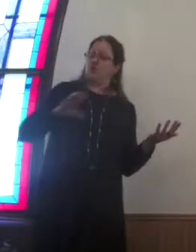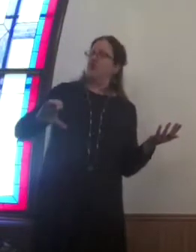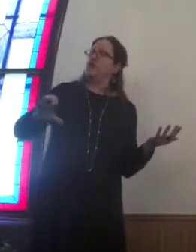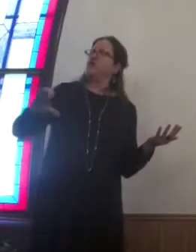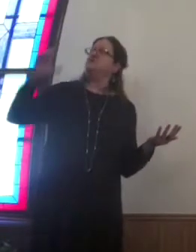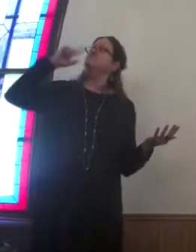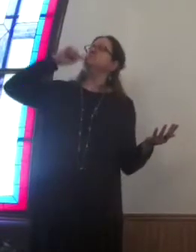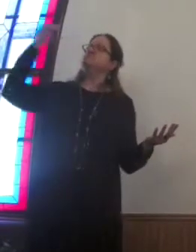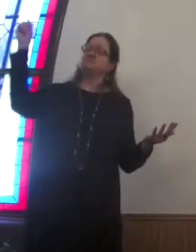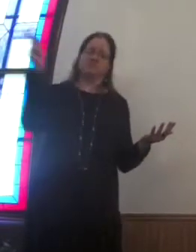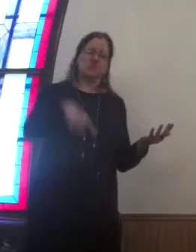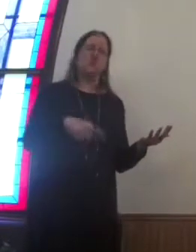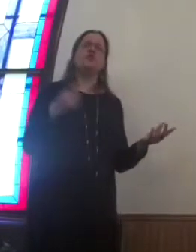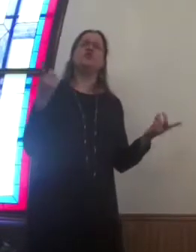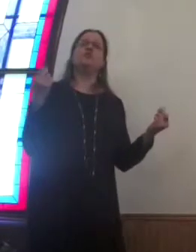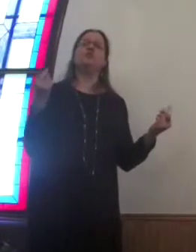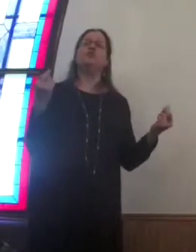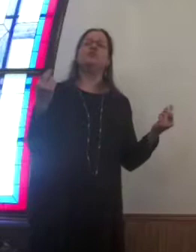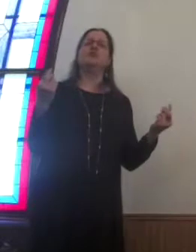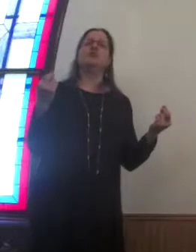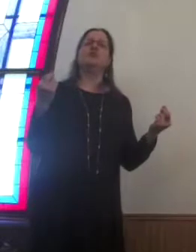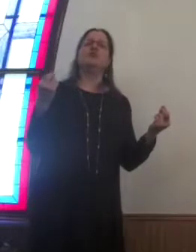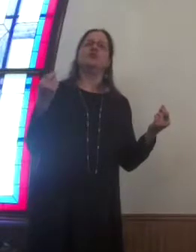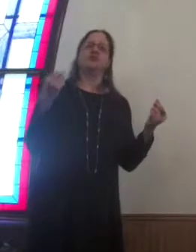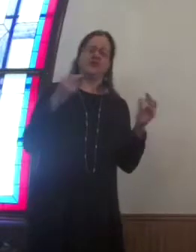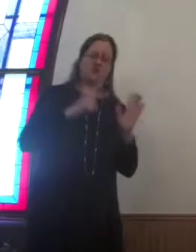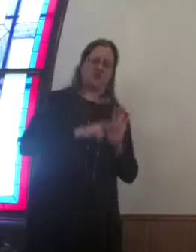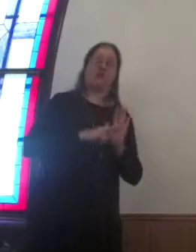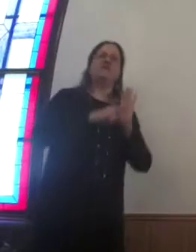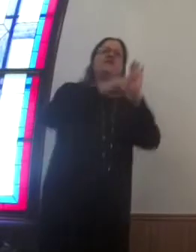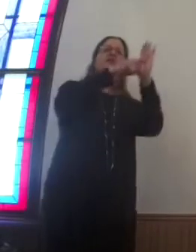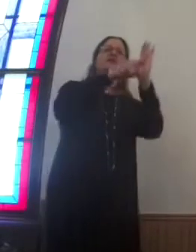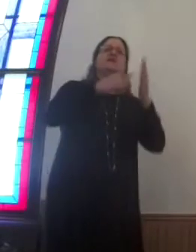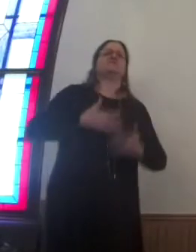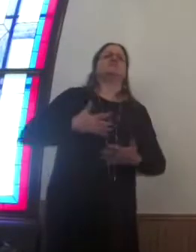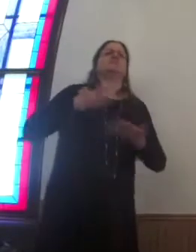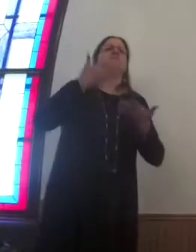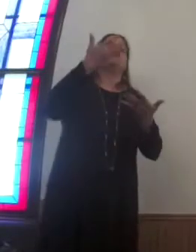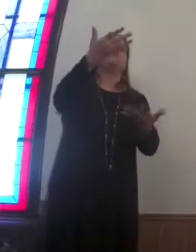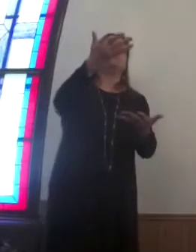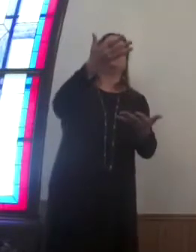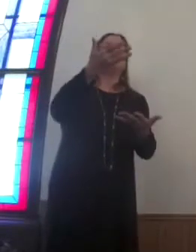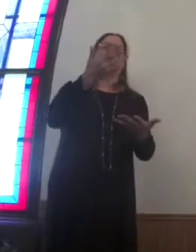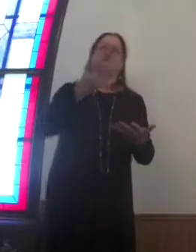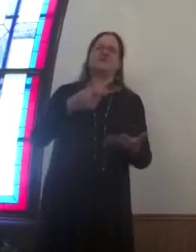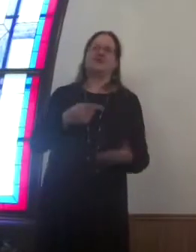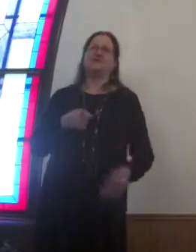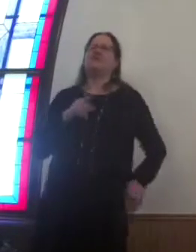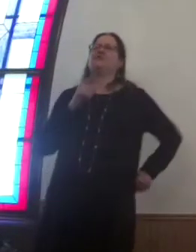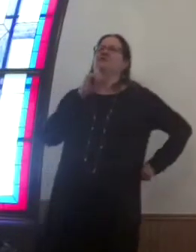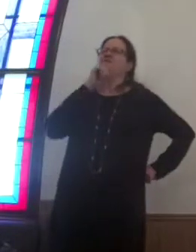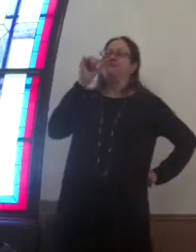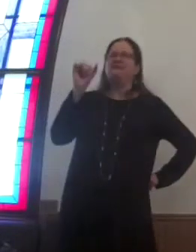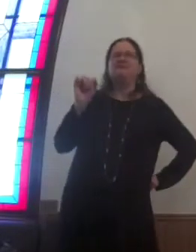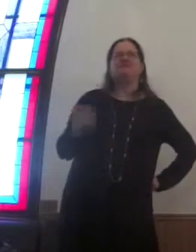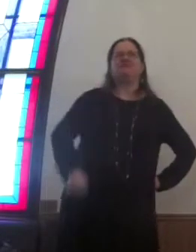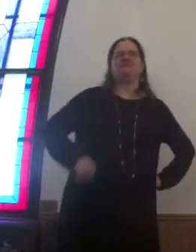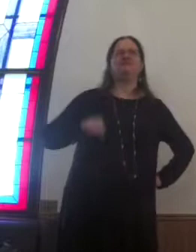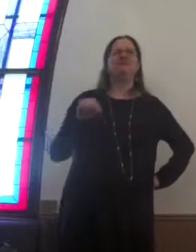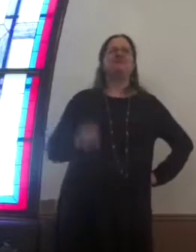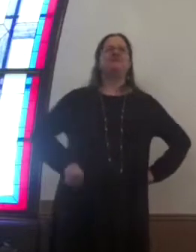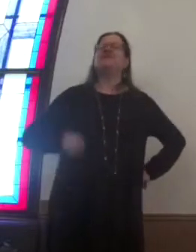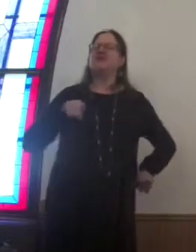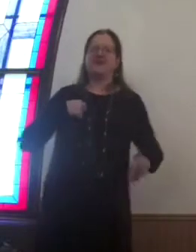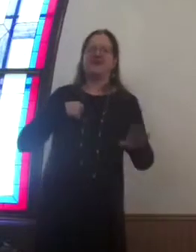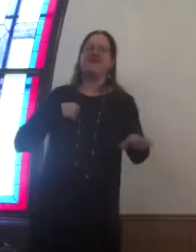asked her to do, was to reveal. She was working it. She went and told the others that she had